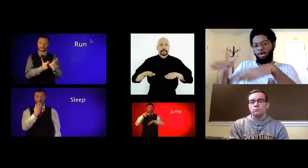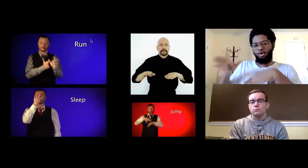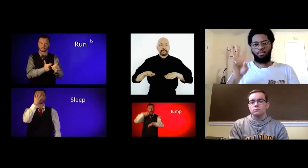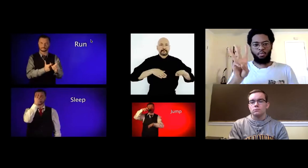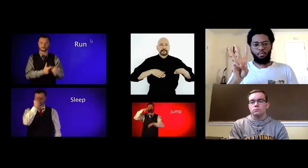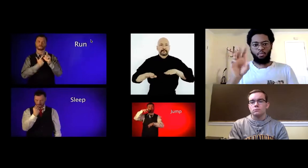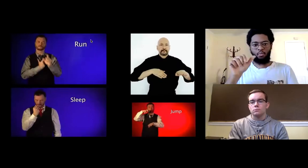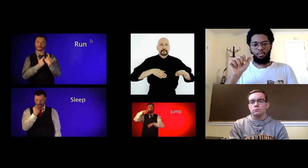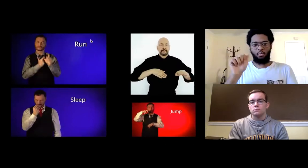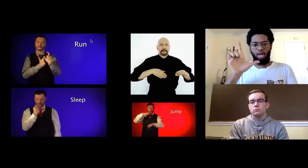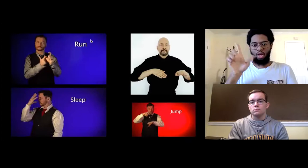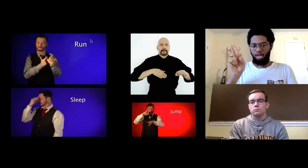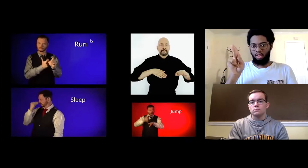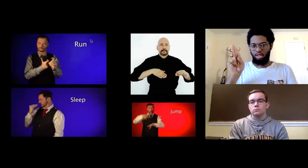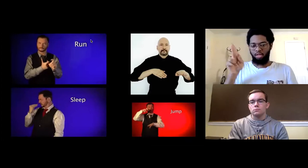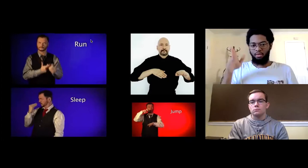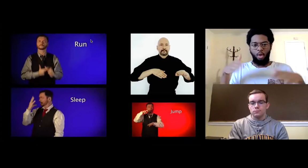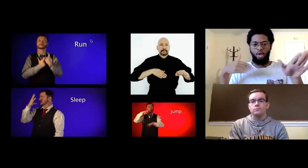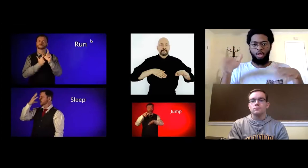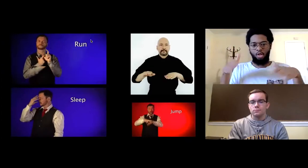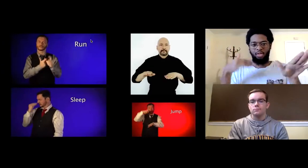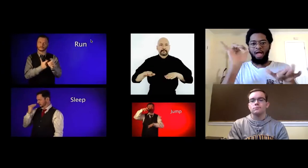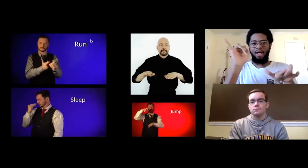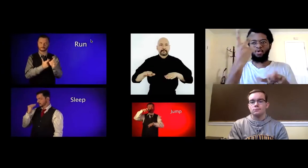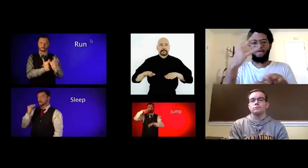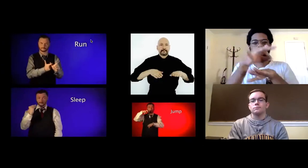and go out on a walk.